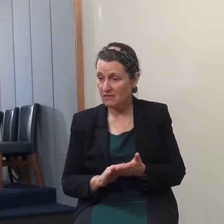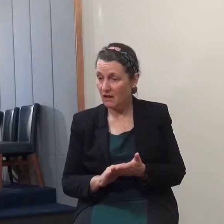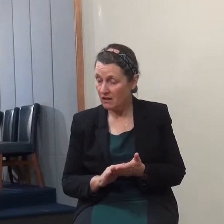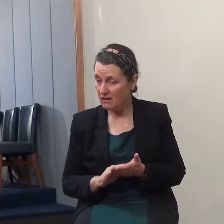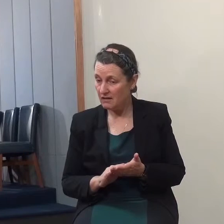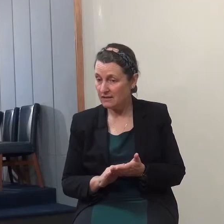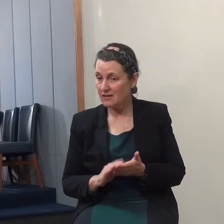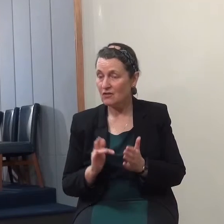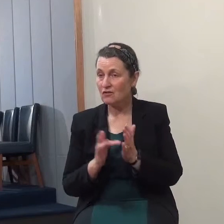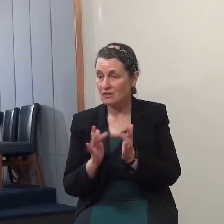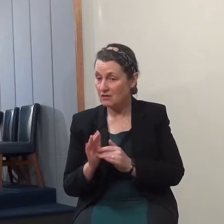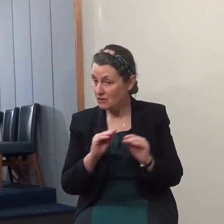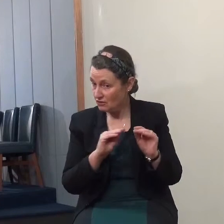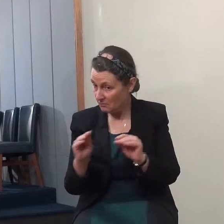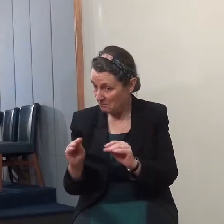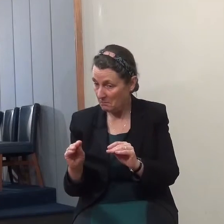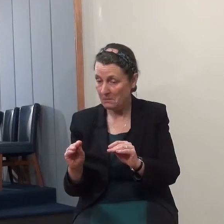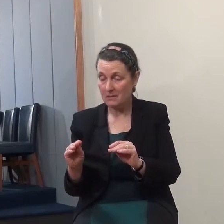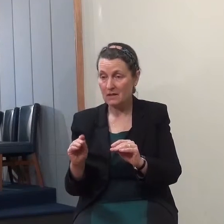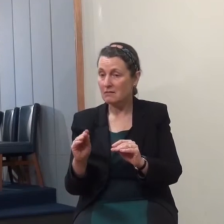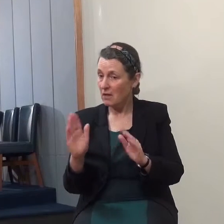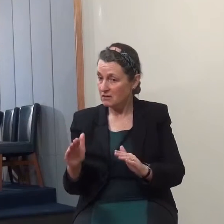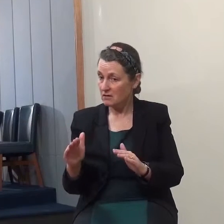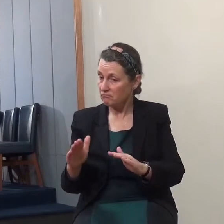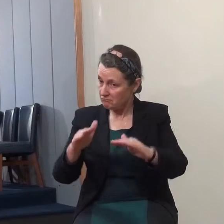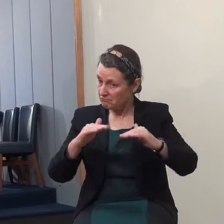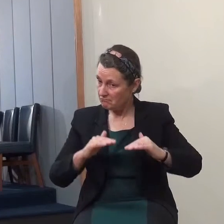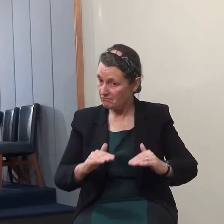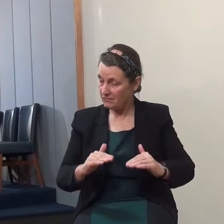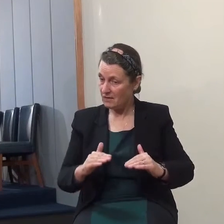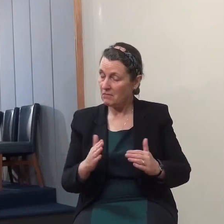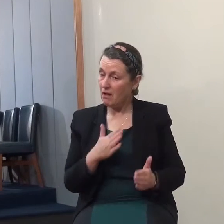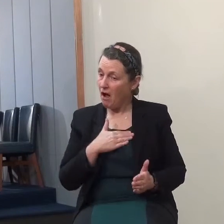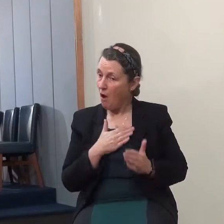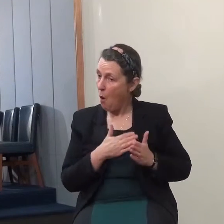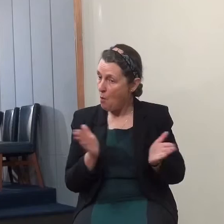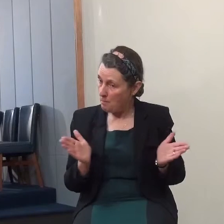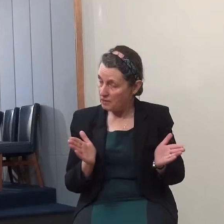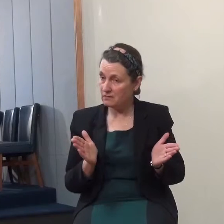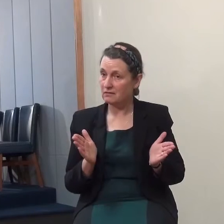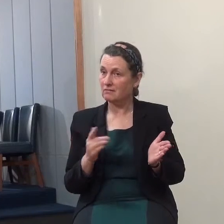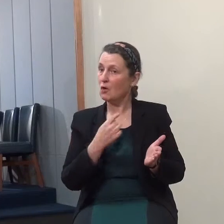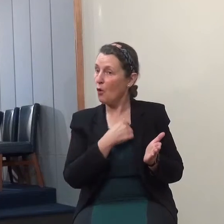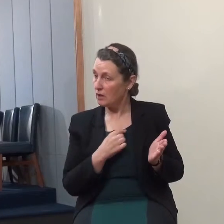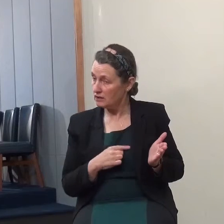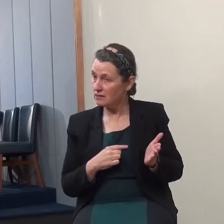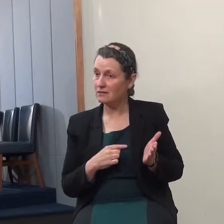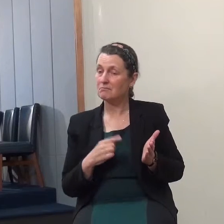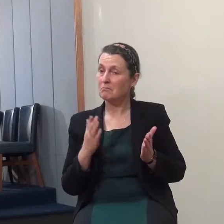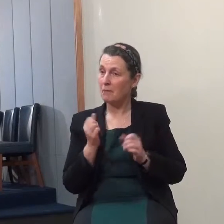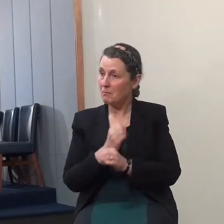to entirely different characteristics, compassionate and genuine and peacemakers. In fact, verse